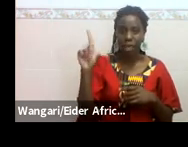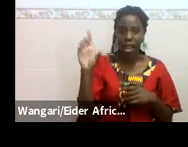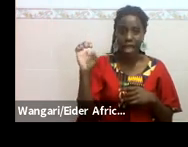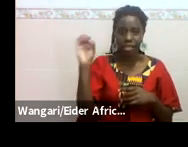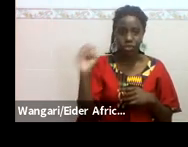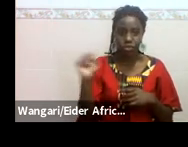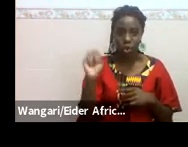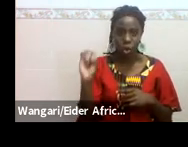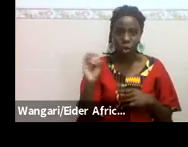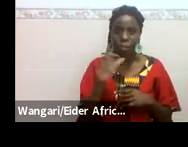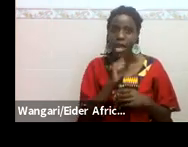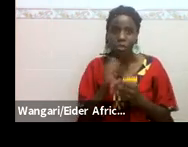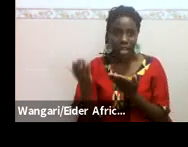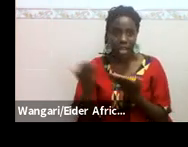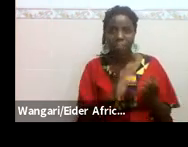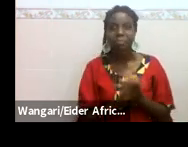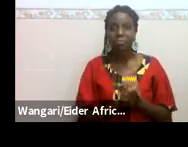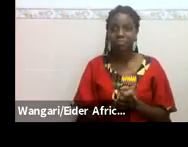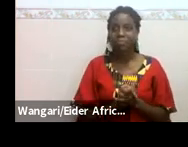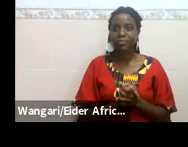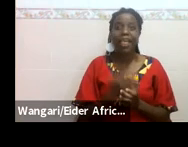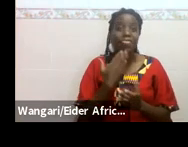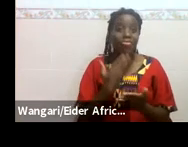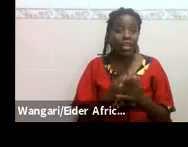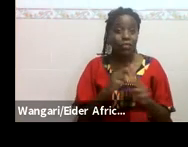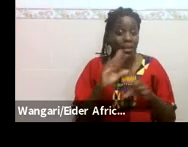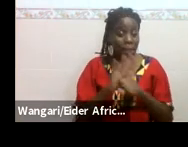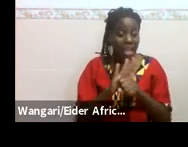Yes, thank you very much. Can you hear me?